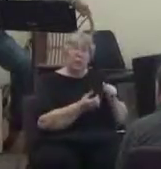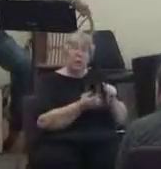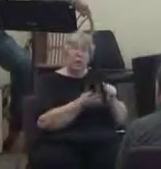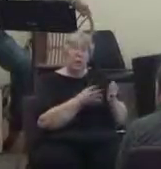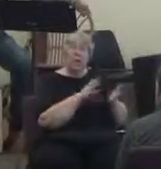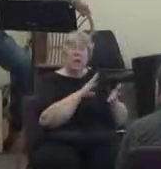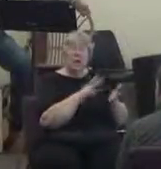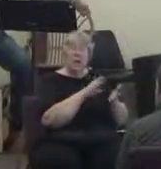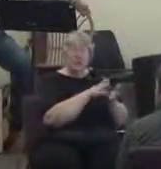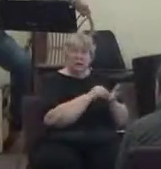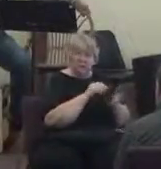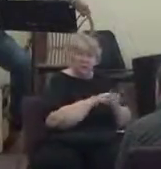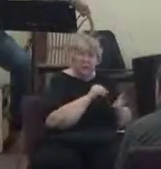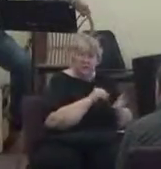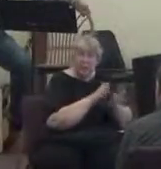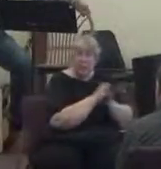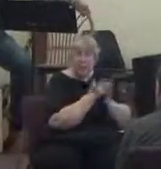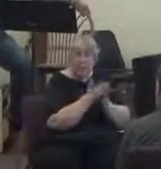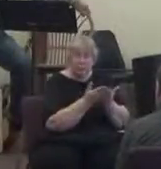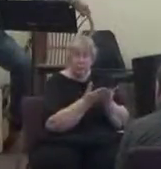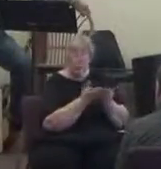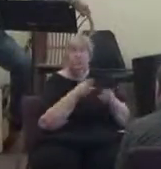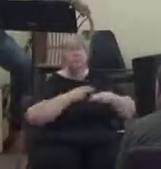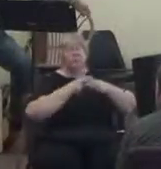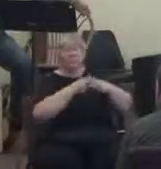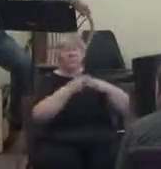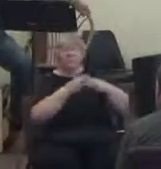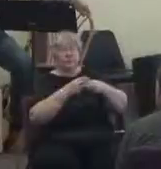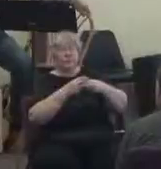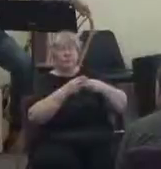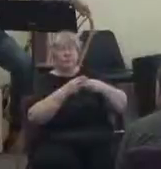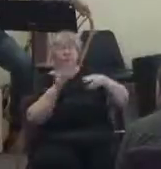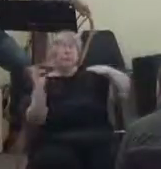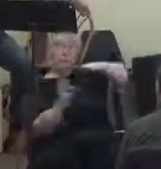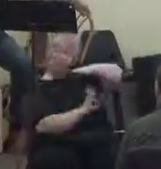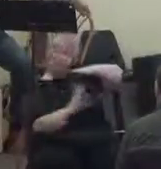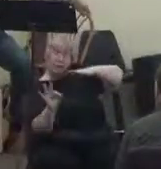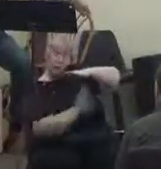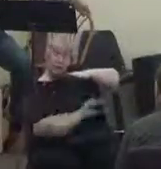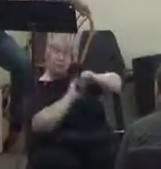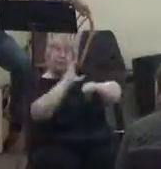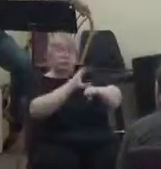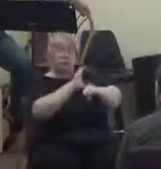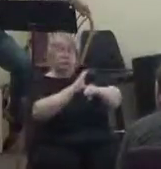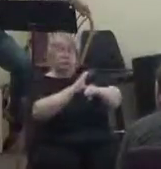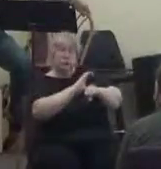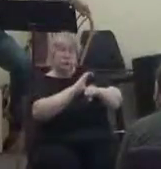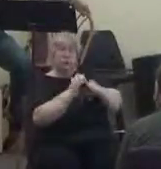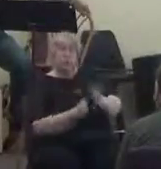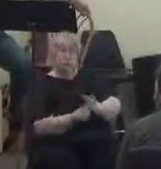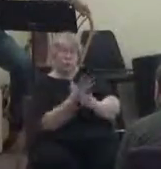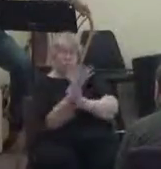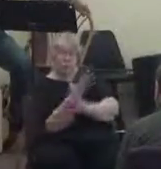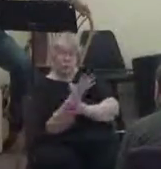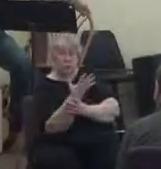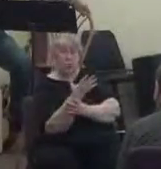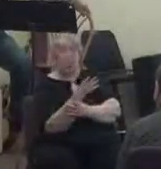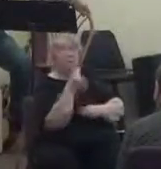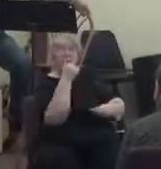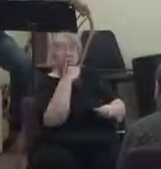ago called Foundations for Church Growth. And each of these pastors, they read English, they speak English in